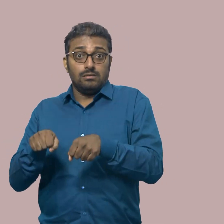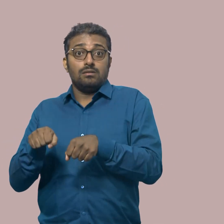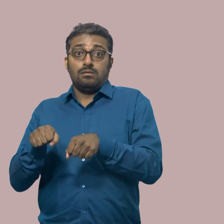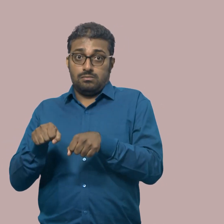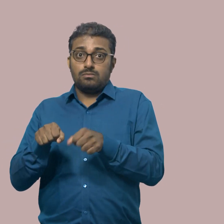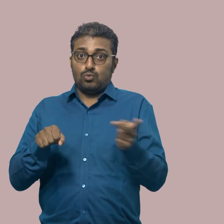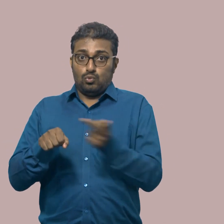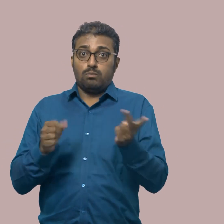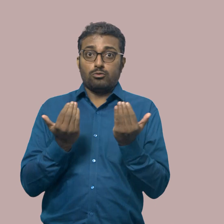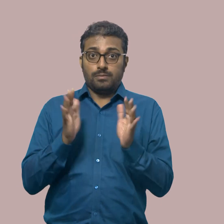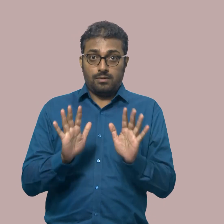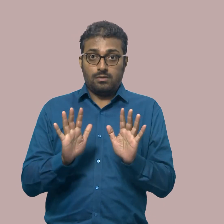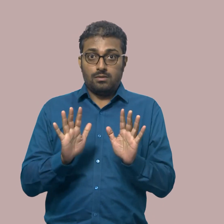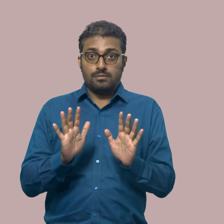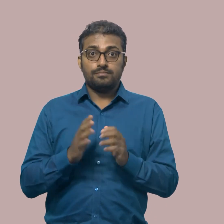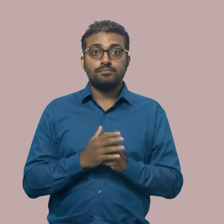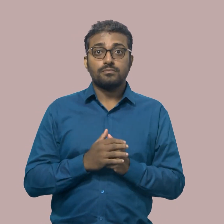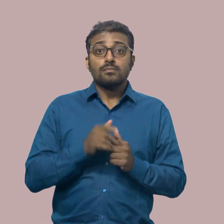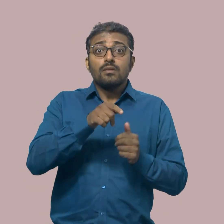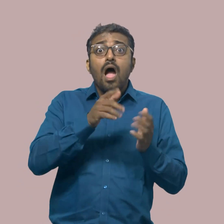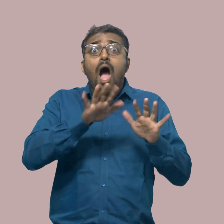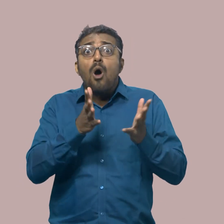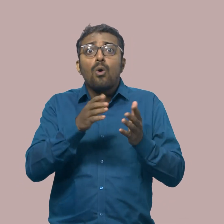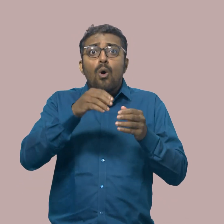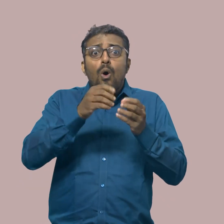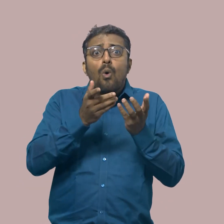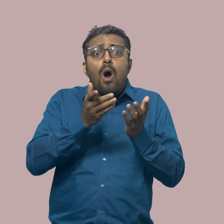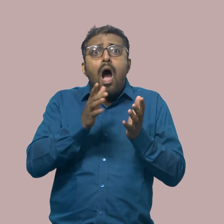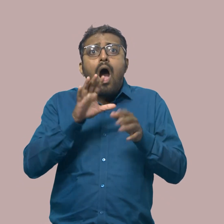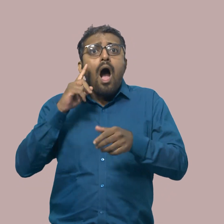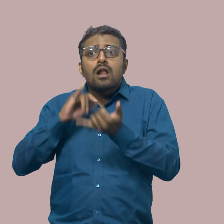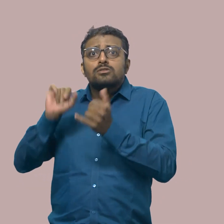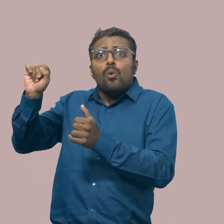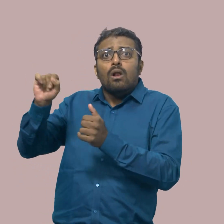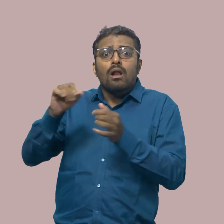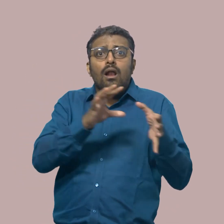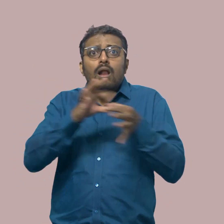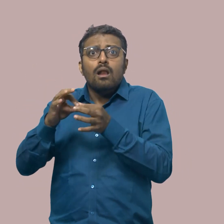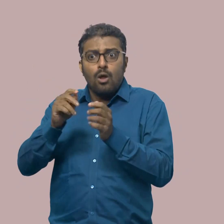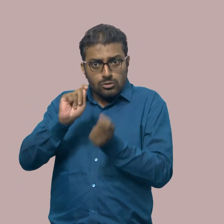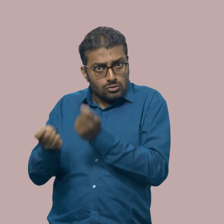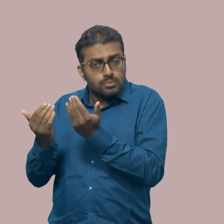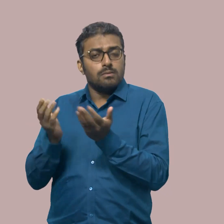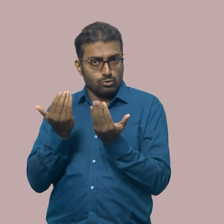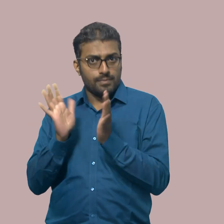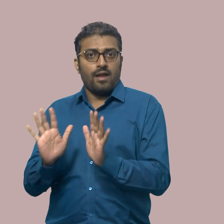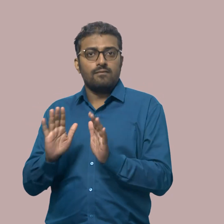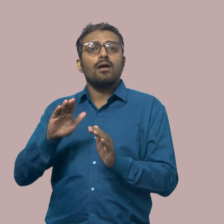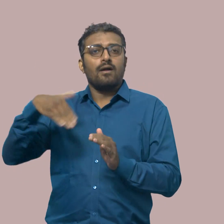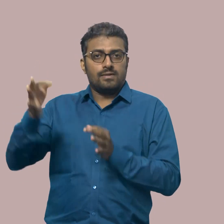grammatical features. A few type of noun and verb modification found in Indian Sign Language